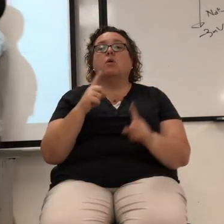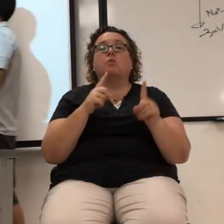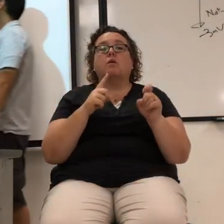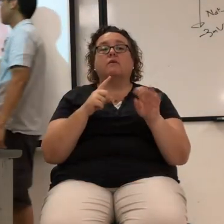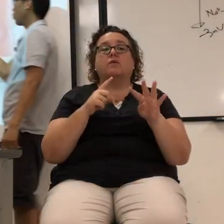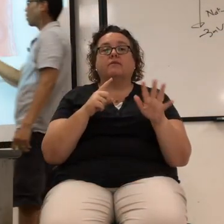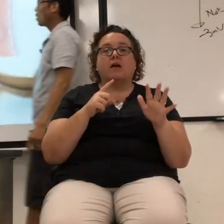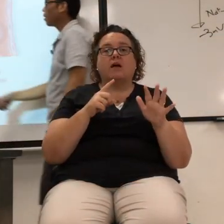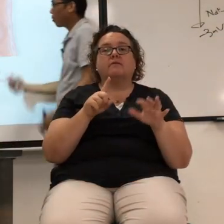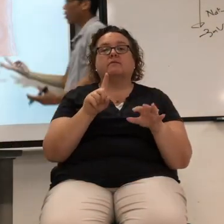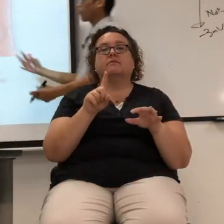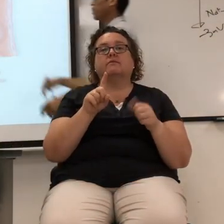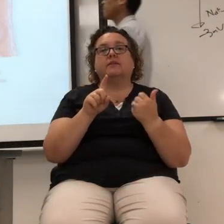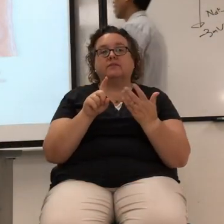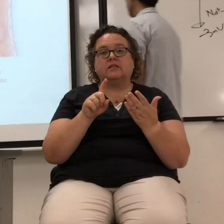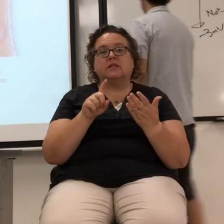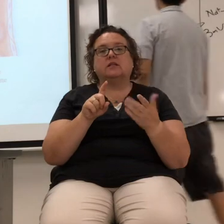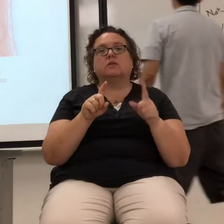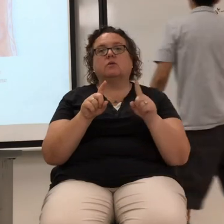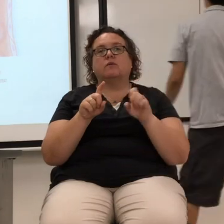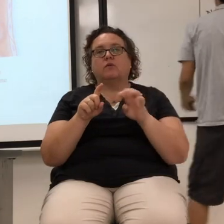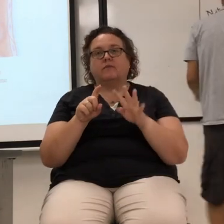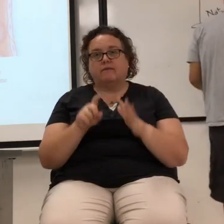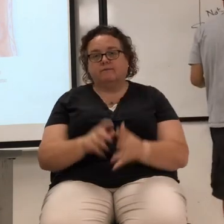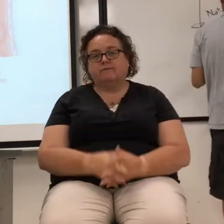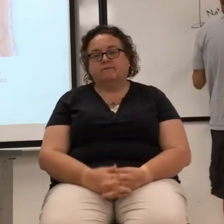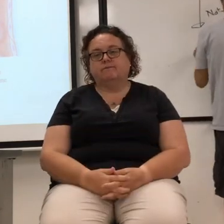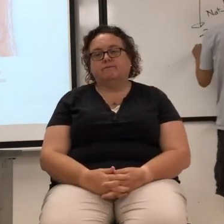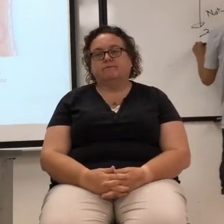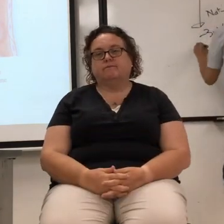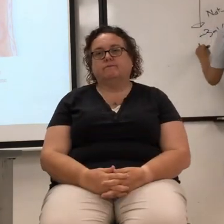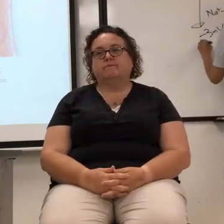145, 15,